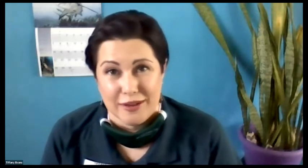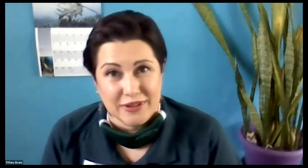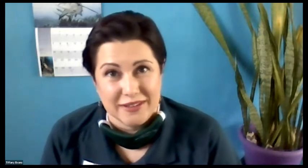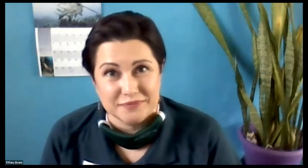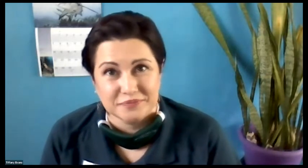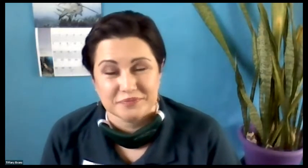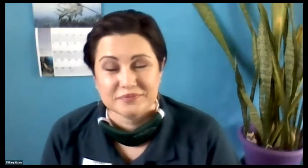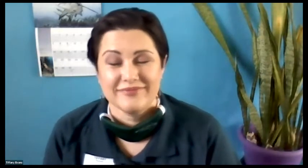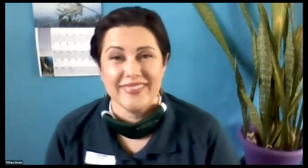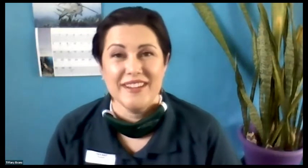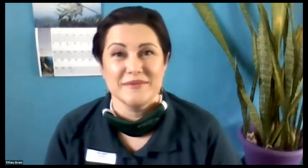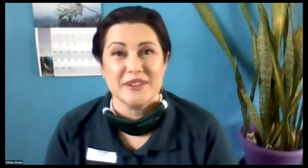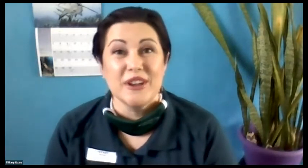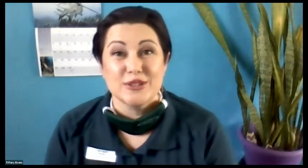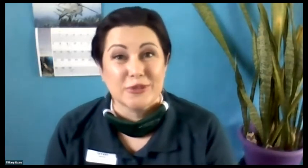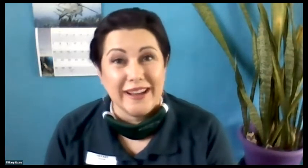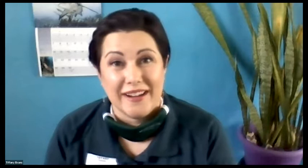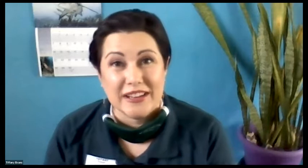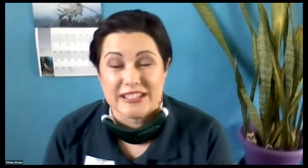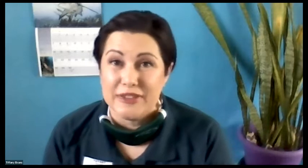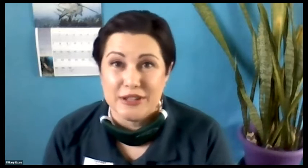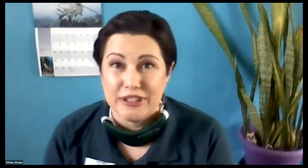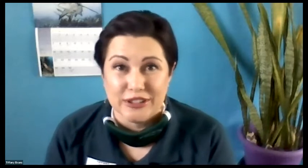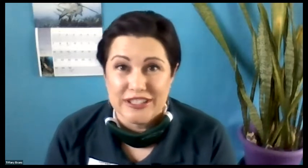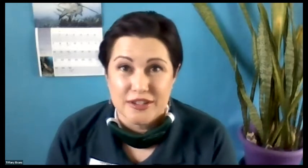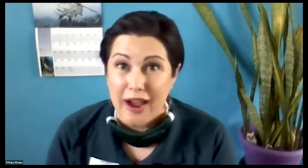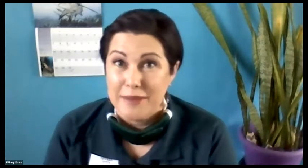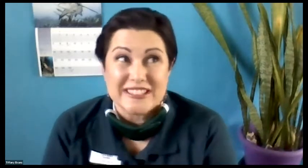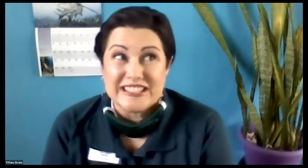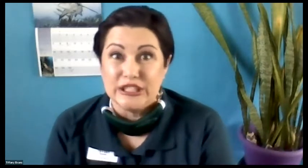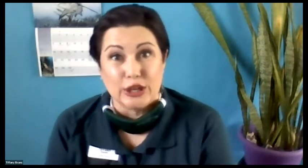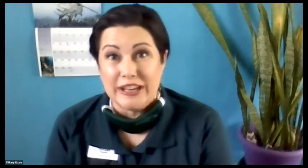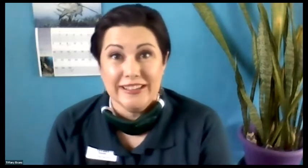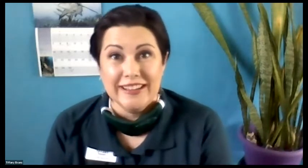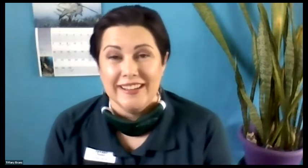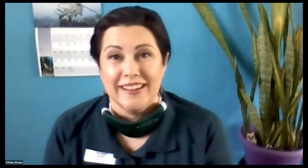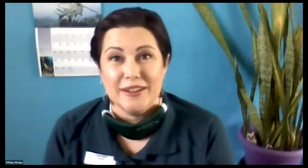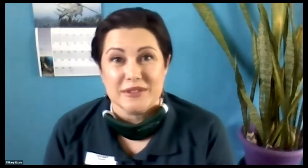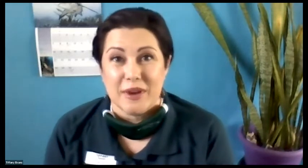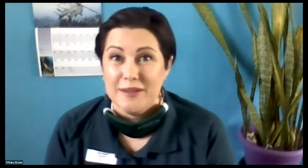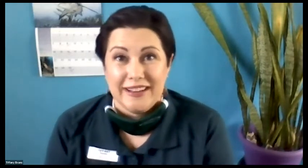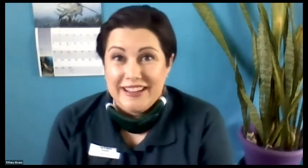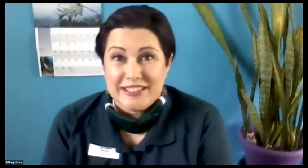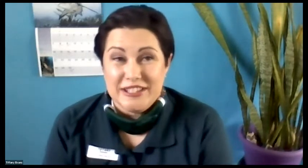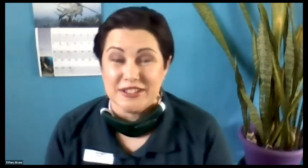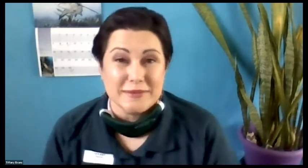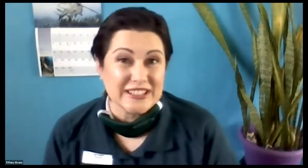community. So try it out. It is something you can learn and do. I'm still learning. So I'm not an ASL teacher. I'm still